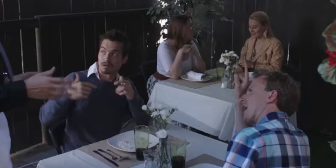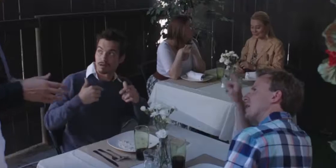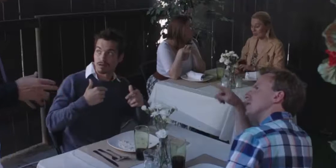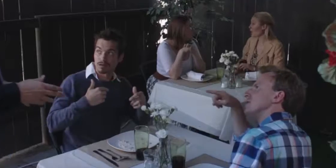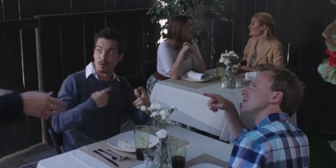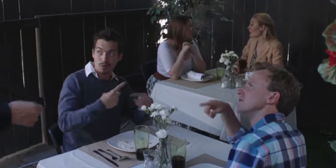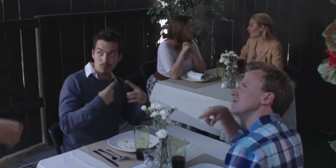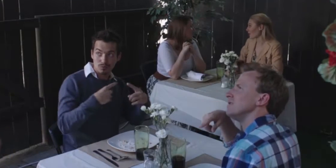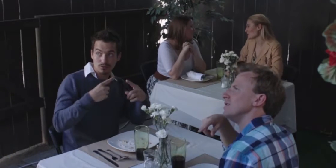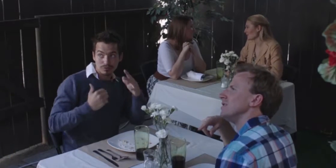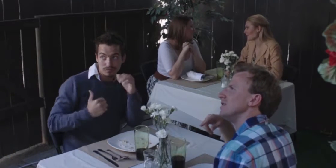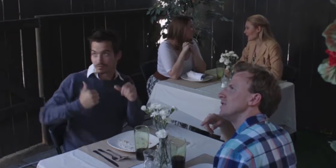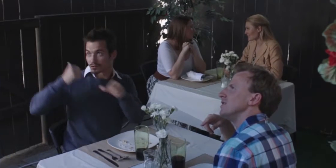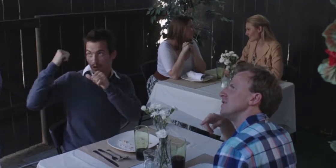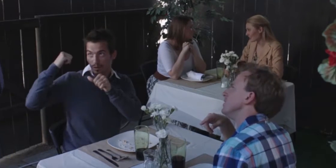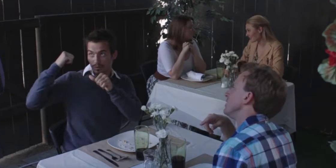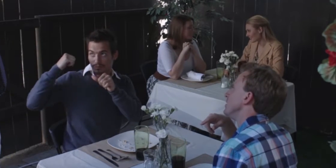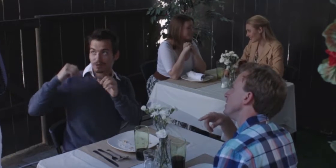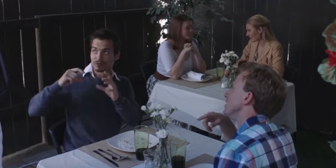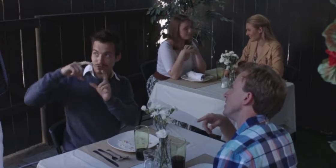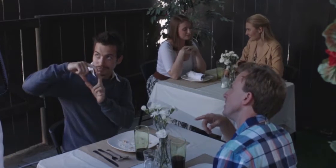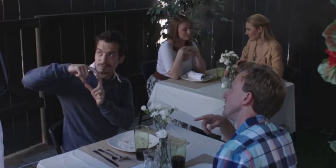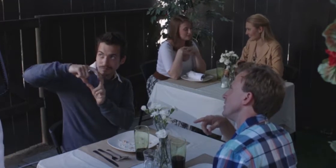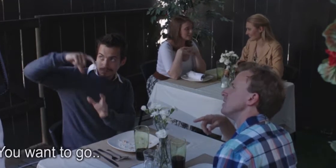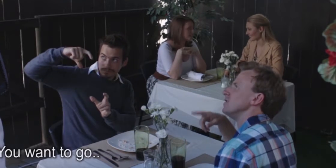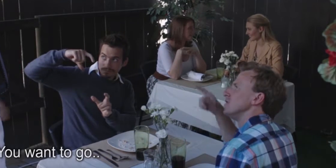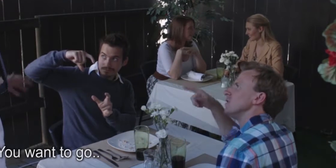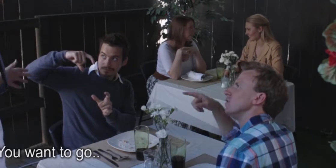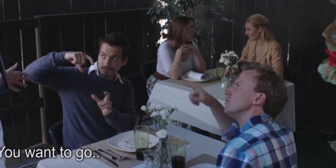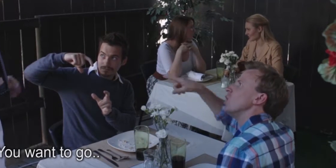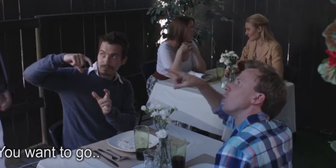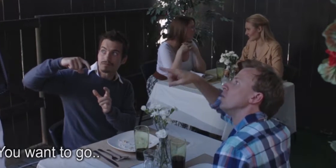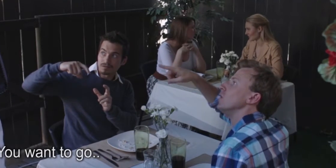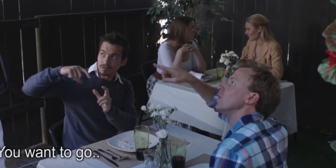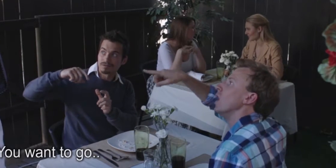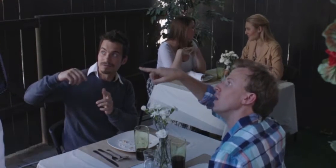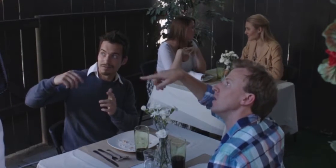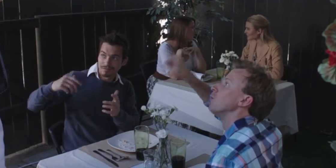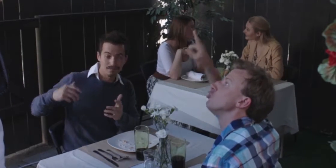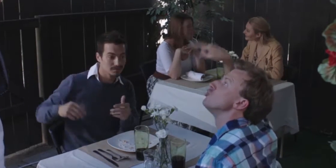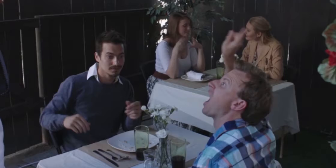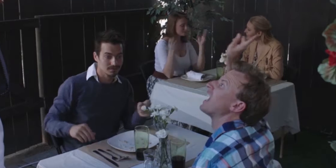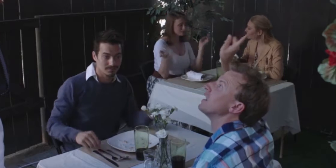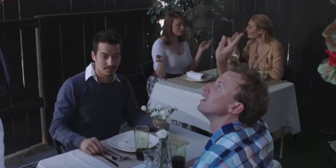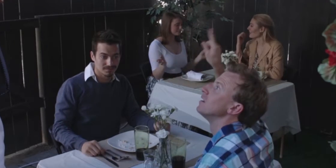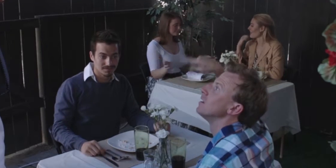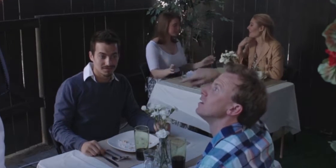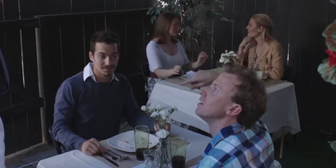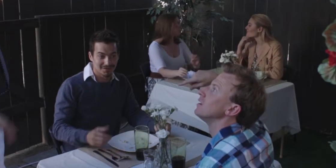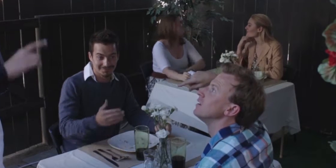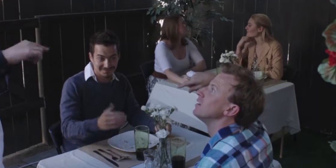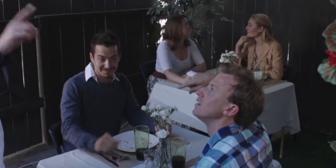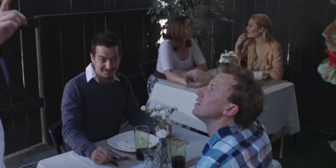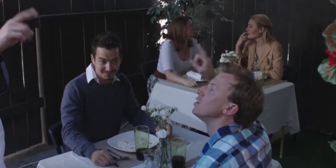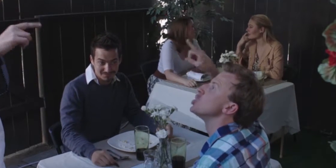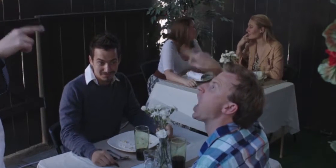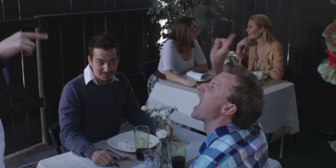This is a game, right? on between you and Oscar. You want to go? I think it's great. You... you...